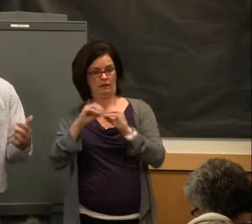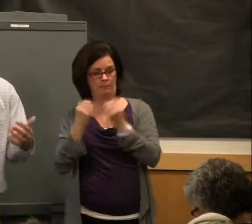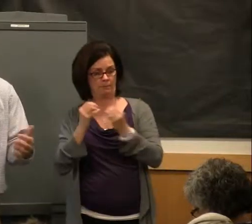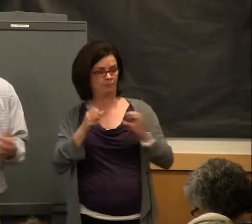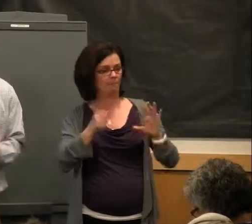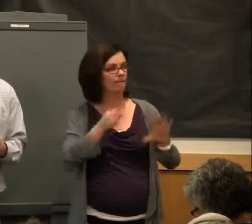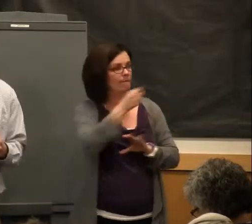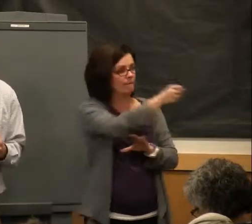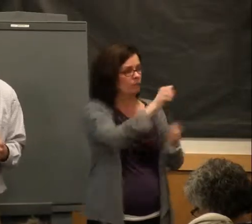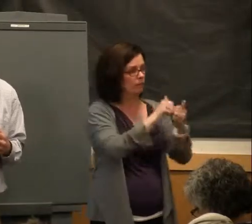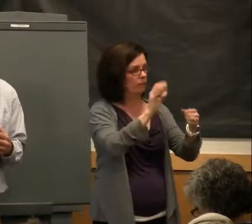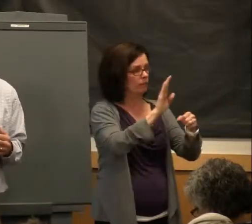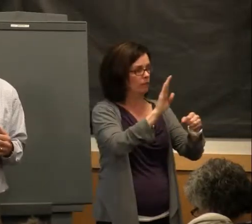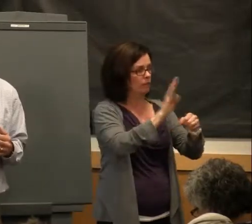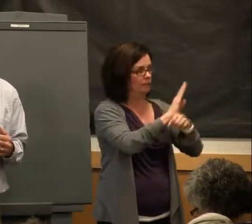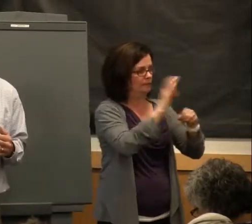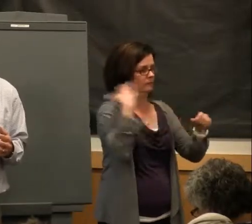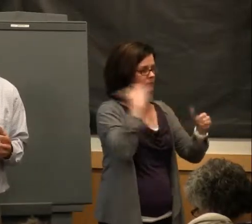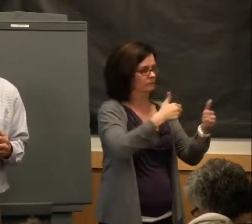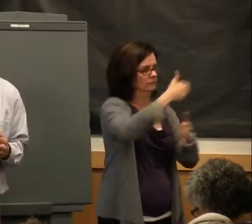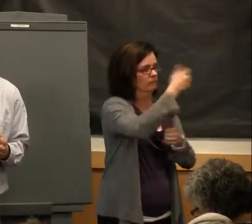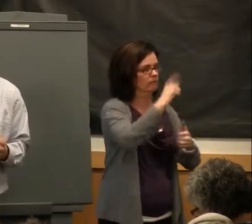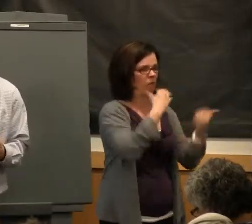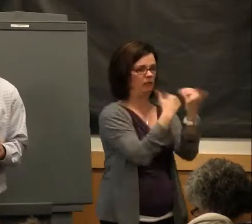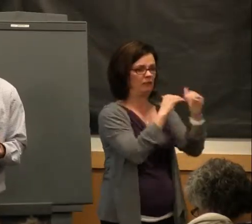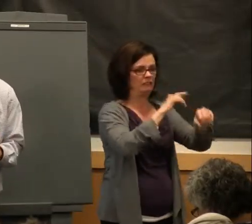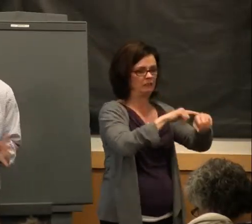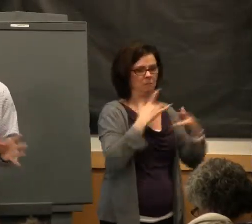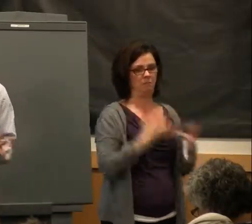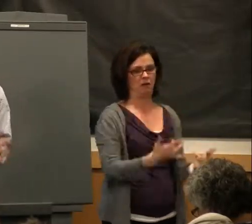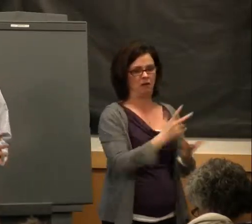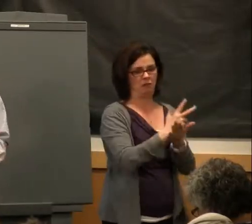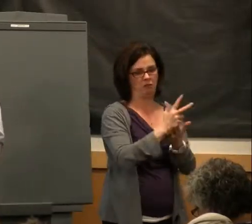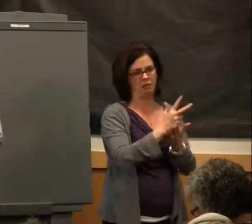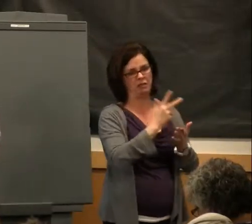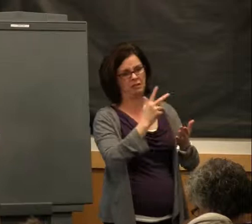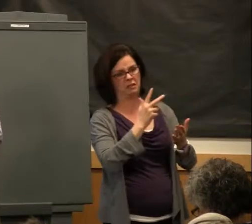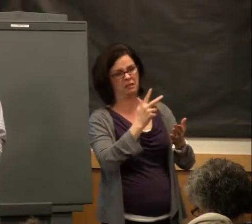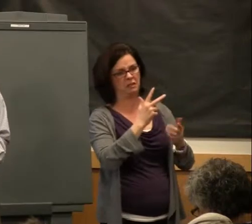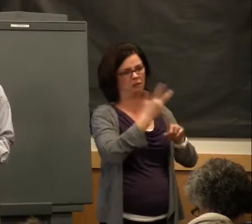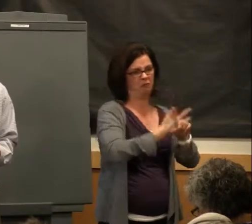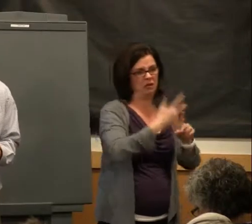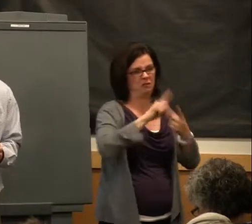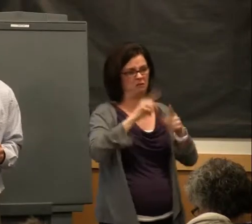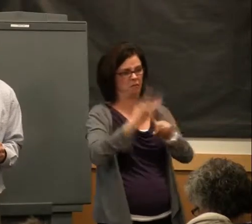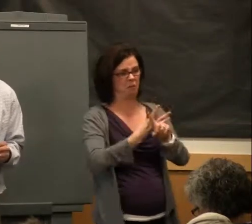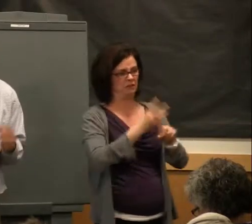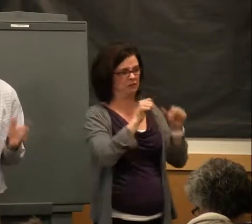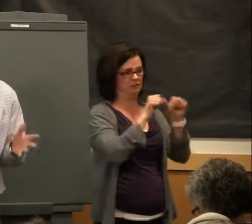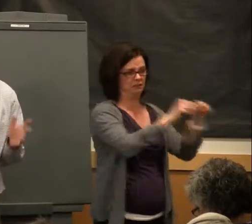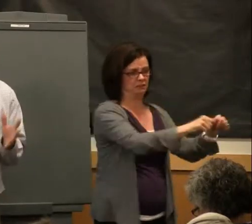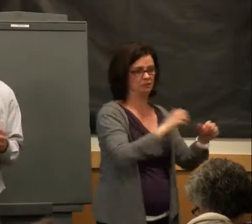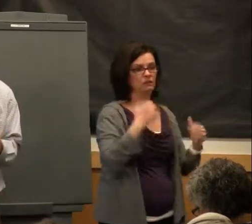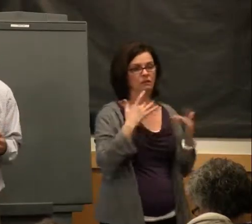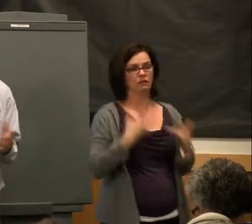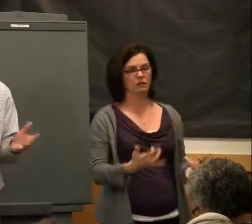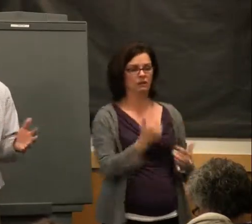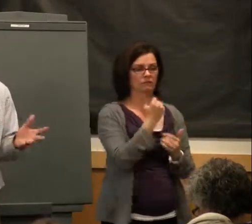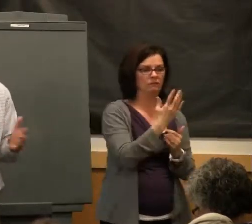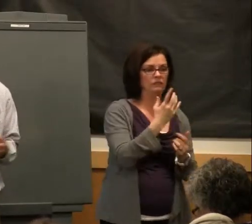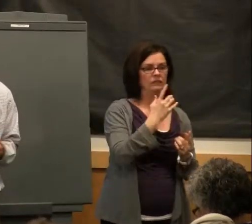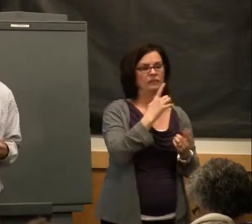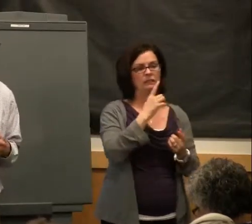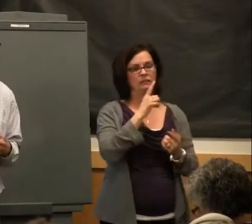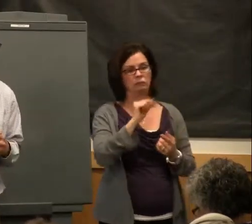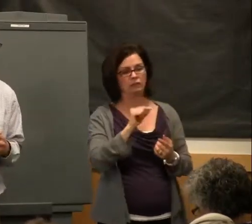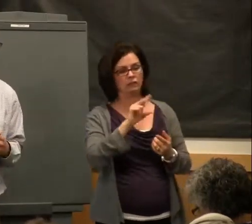a predetermined amount of time. Most of the time, these internships are about 3 to 4 months in length, and they run anywhere from 15, 20, all the way